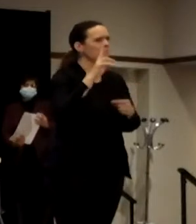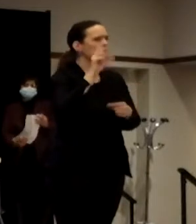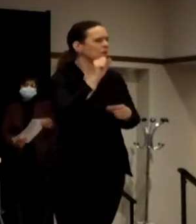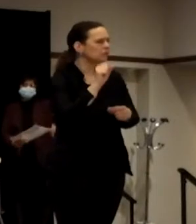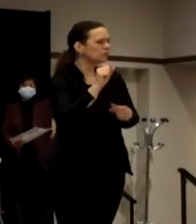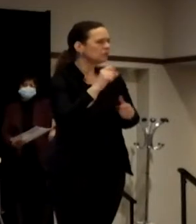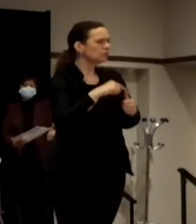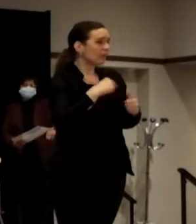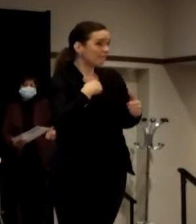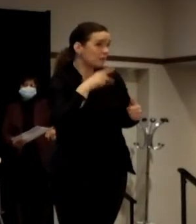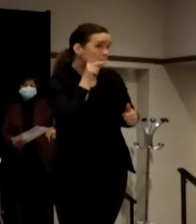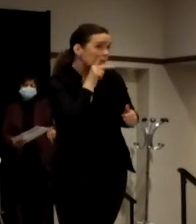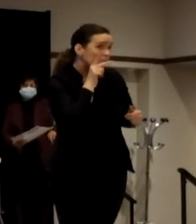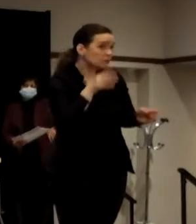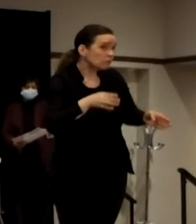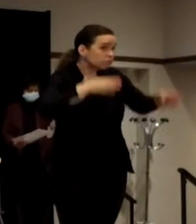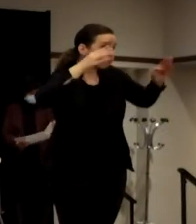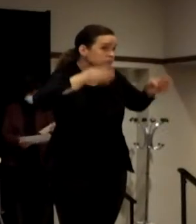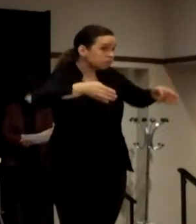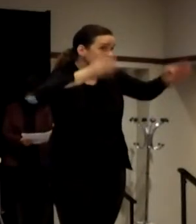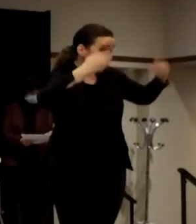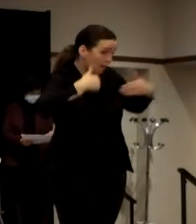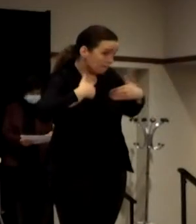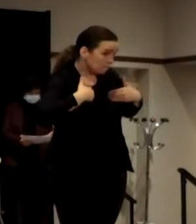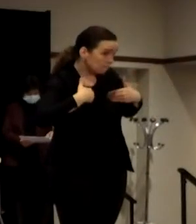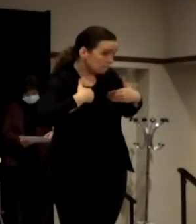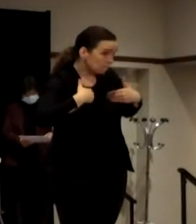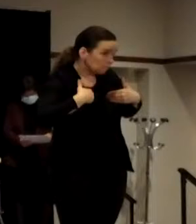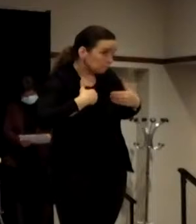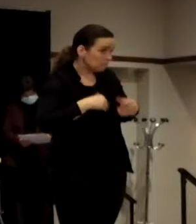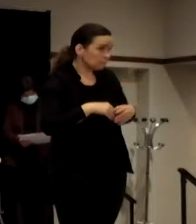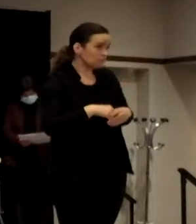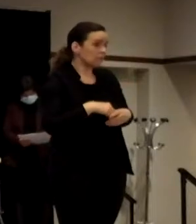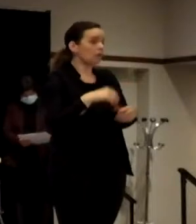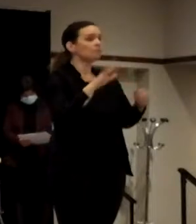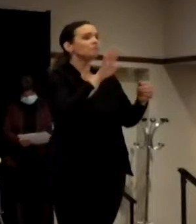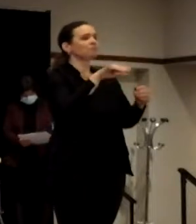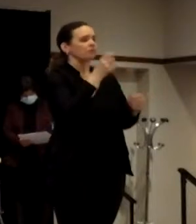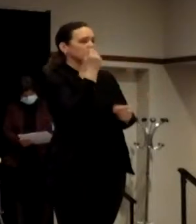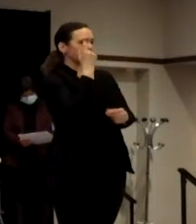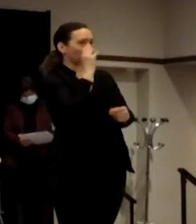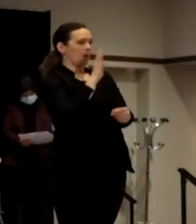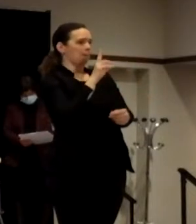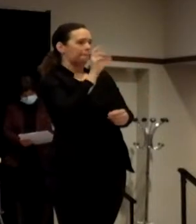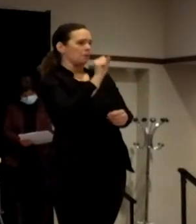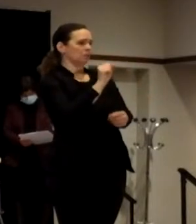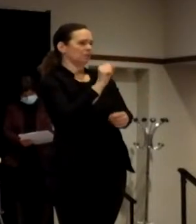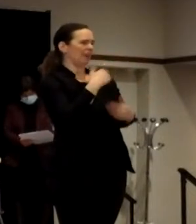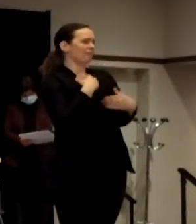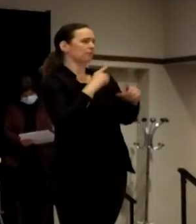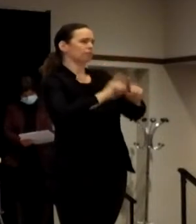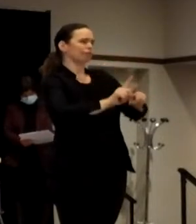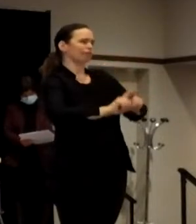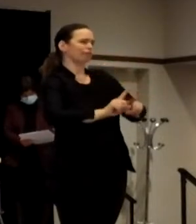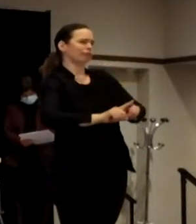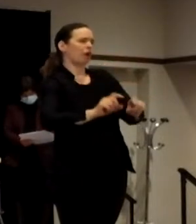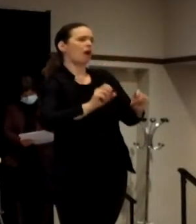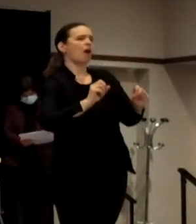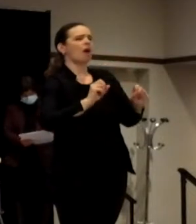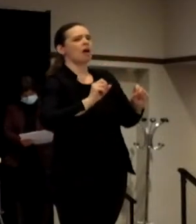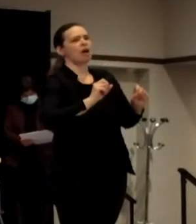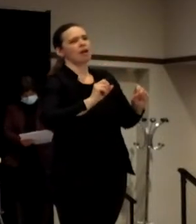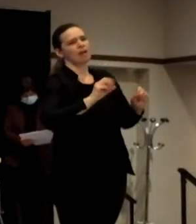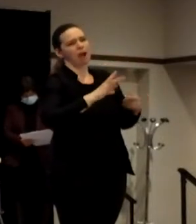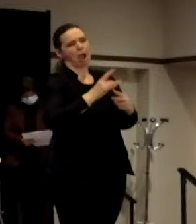related to buses, you're probably looking at various flexibilities. Remember, part of the, and Dr. Gupta